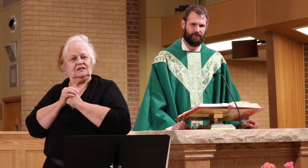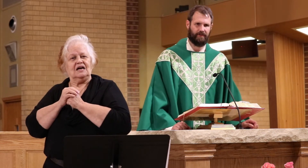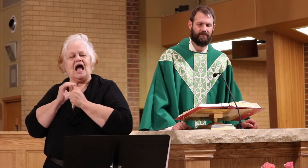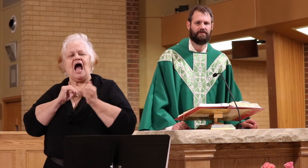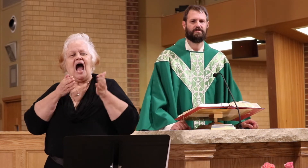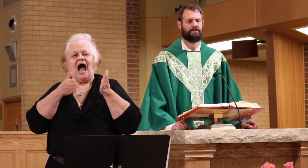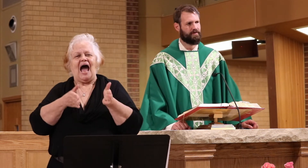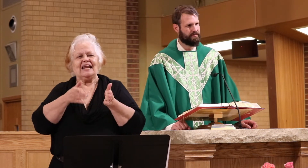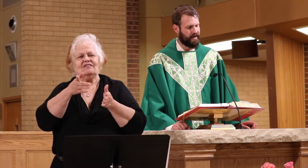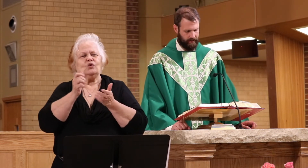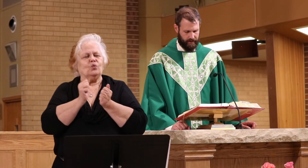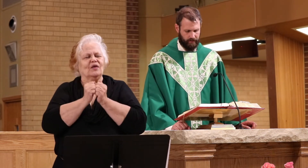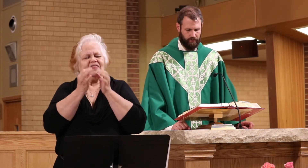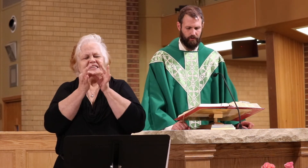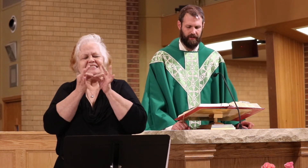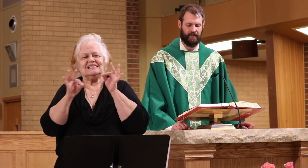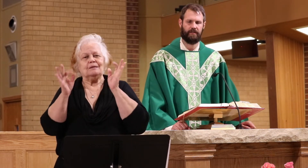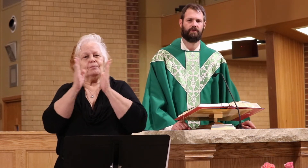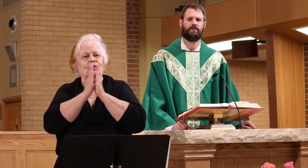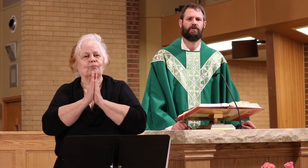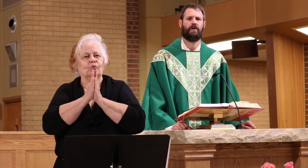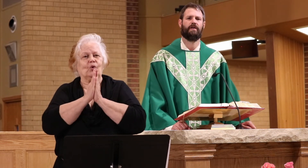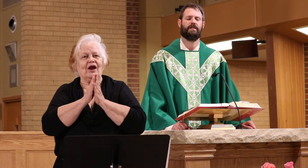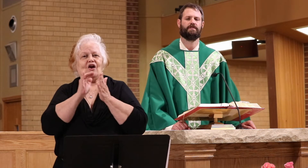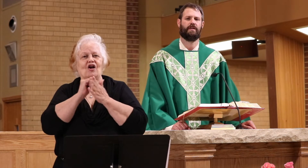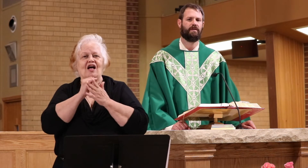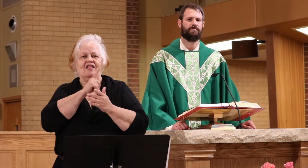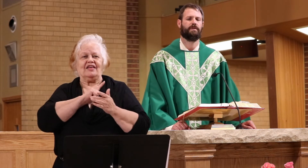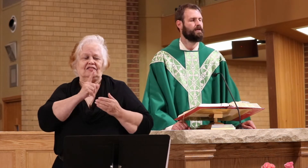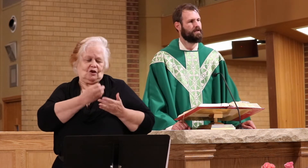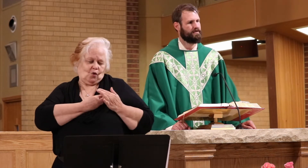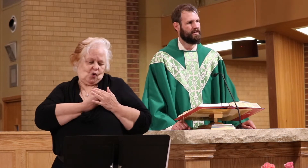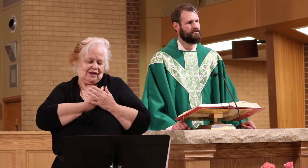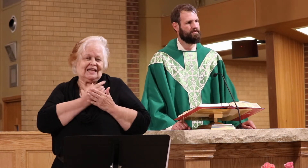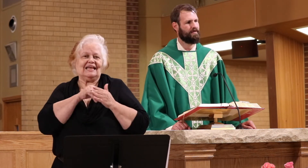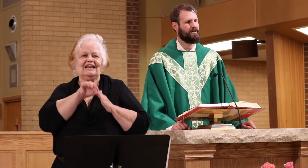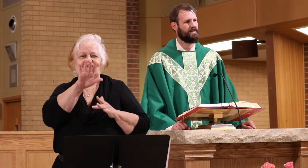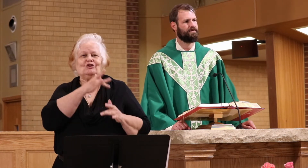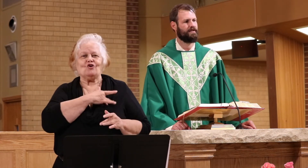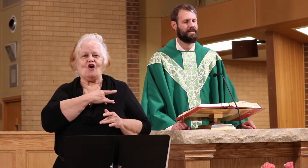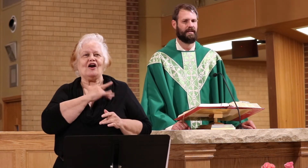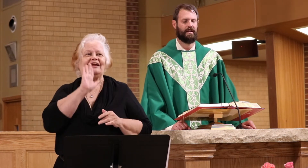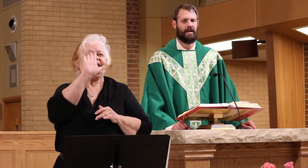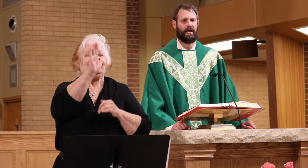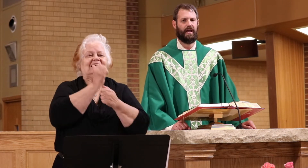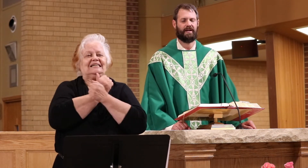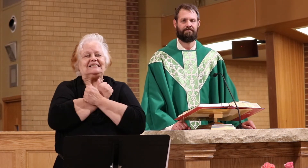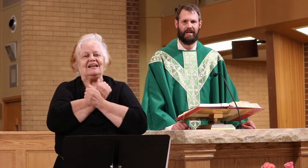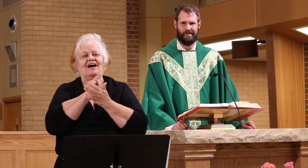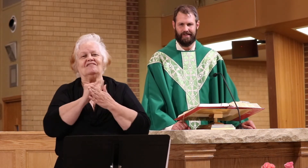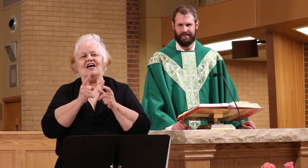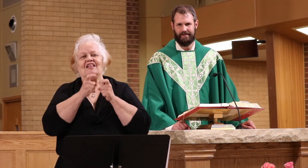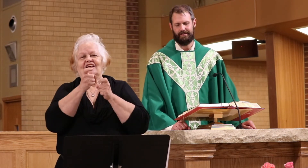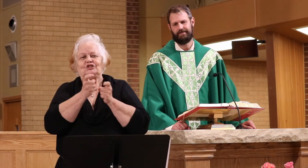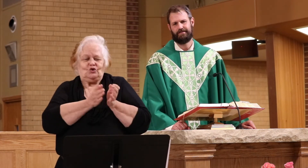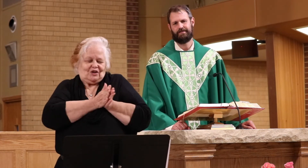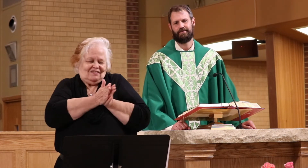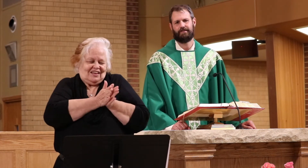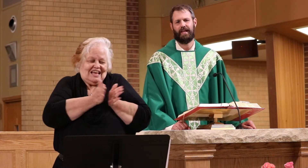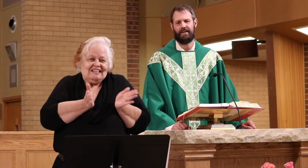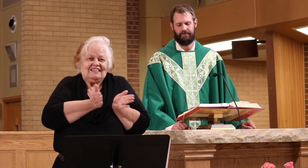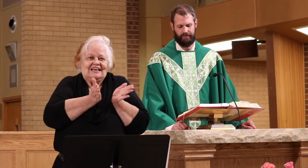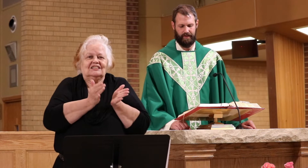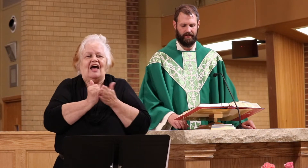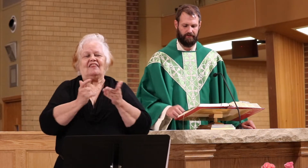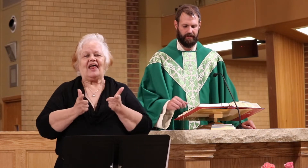I leave you with just the simple prayer that the Lord enkindle in your heart His love, that you may be given the animation,